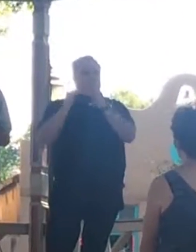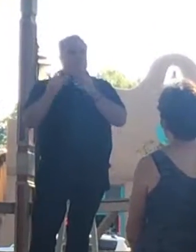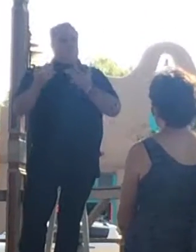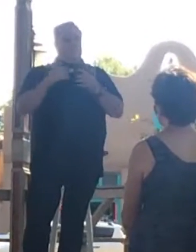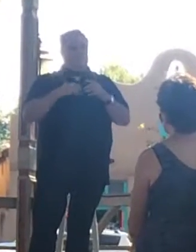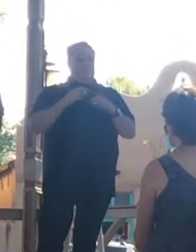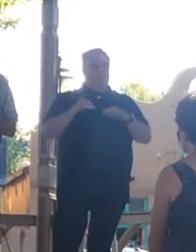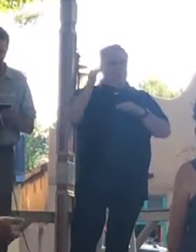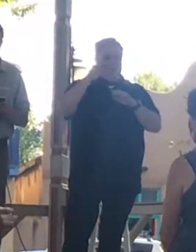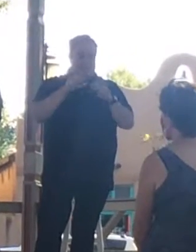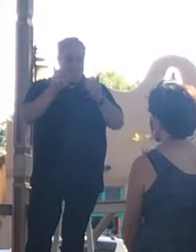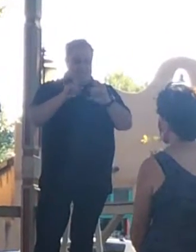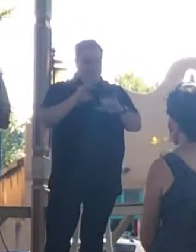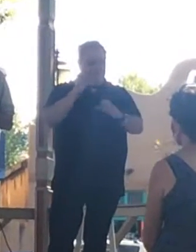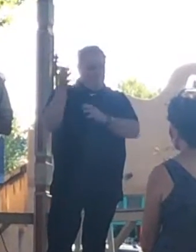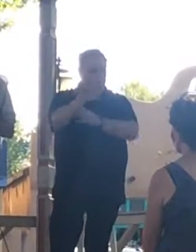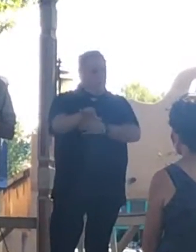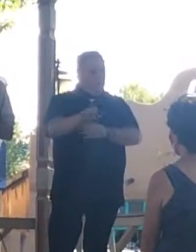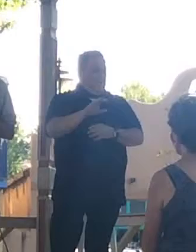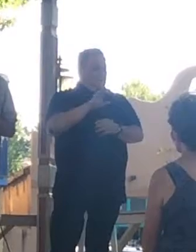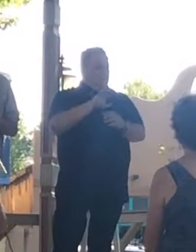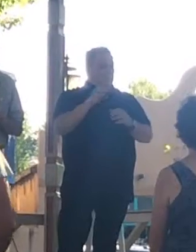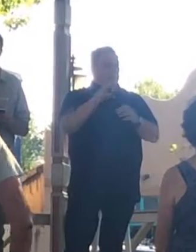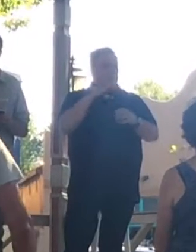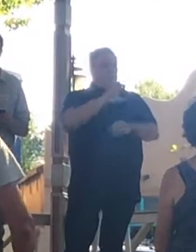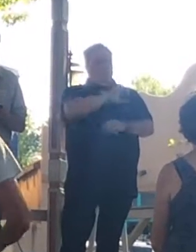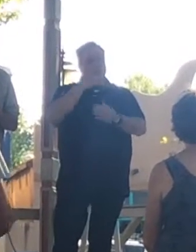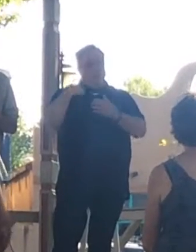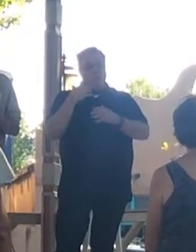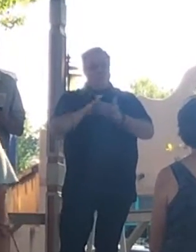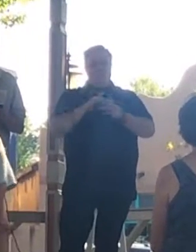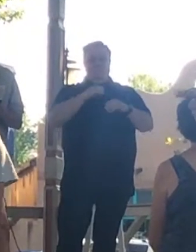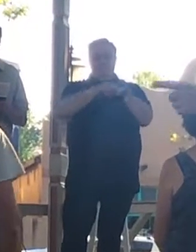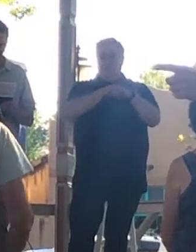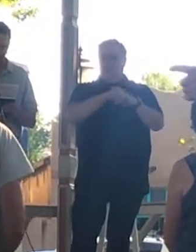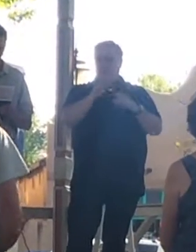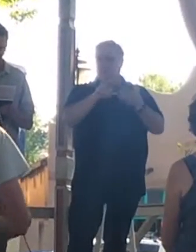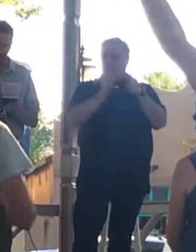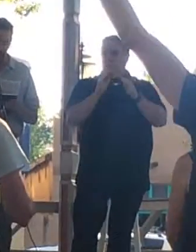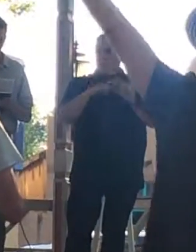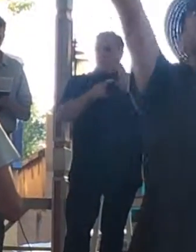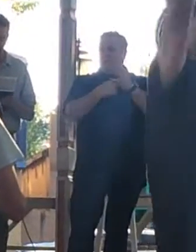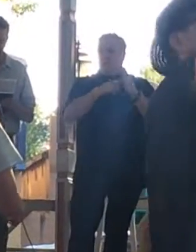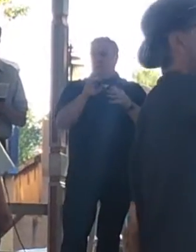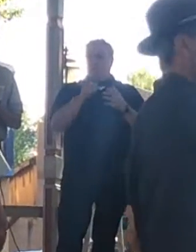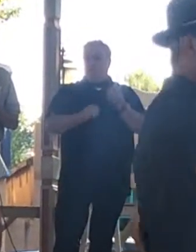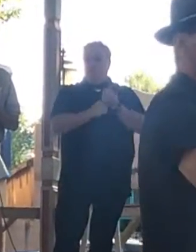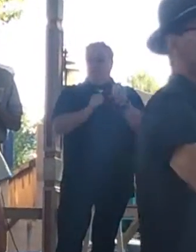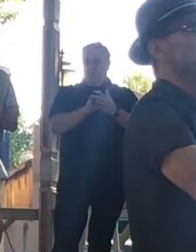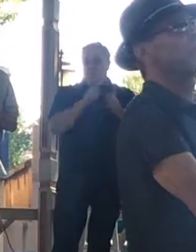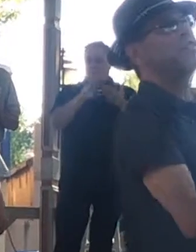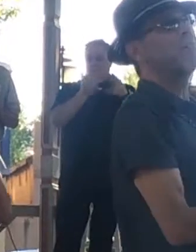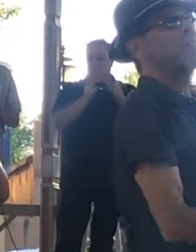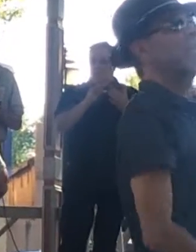in the overexercise of force by entities charged with the protection of the same communities. We demonstrate our support with these impacted